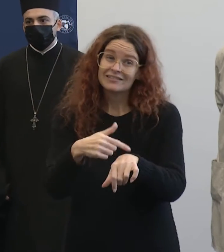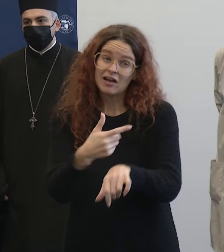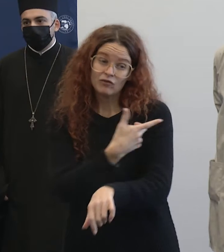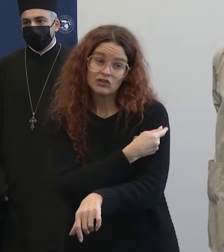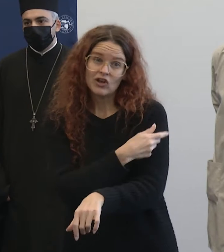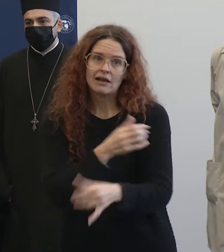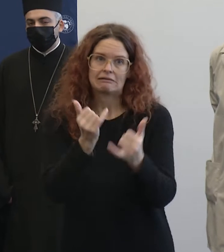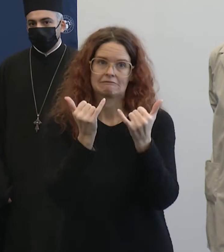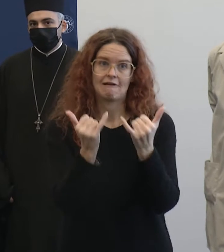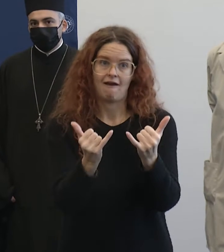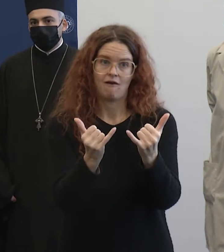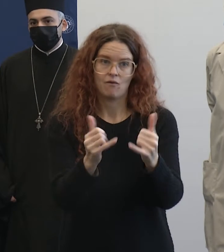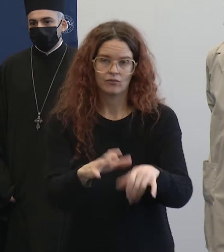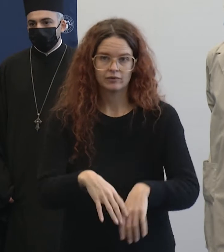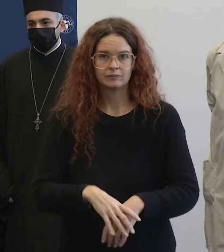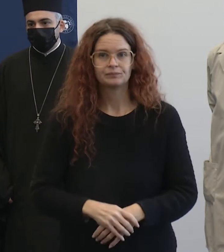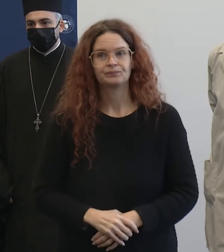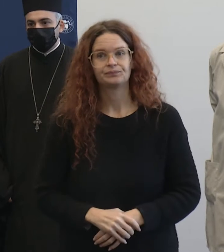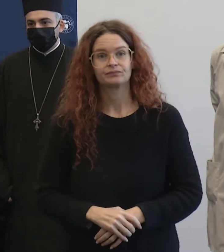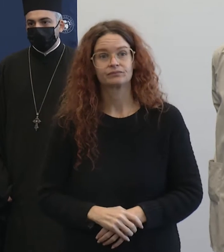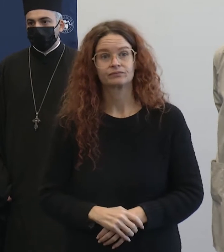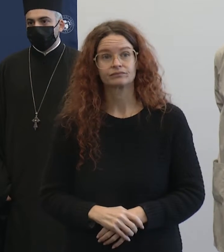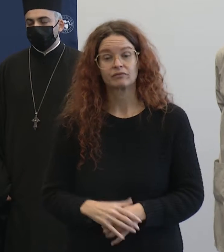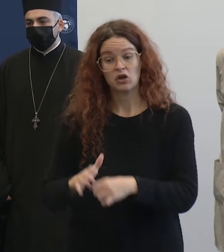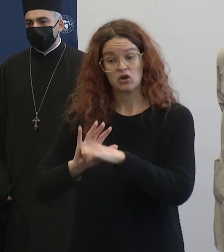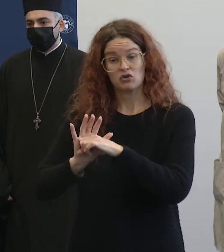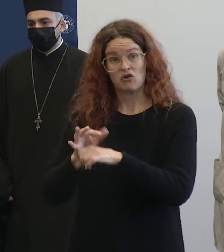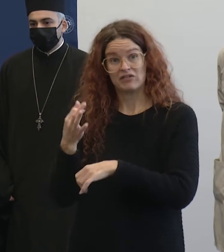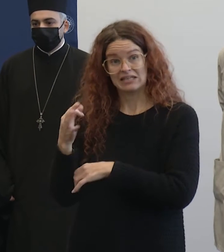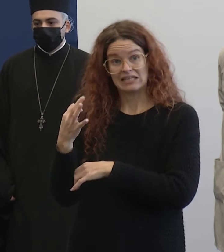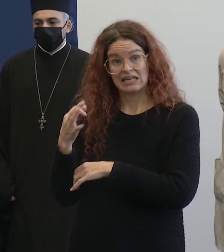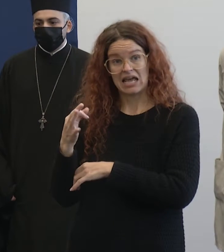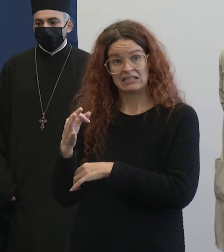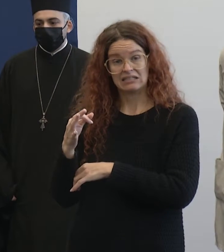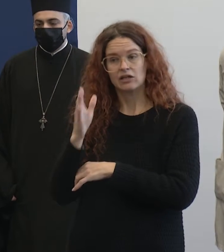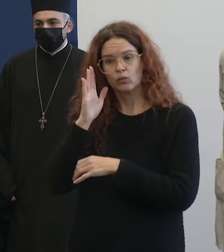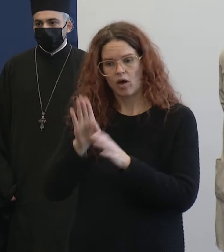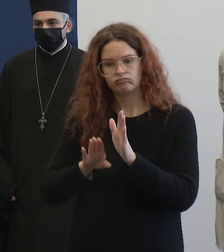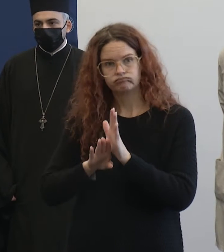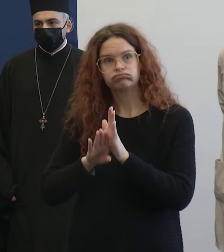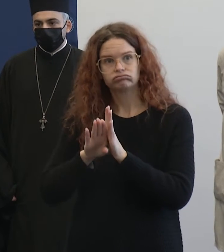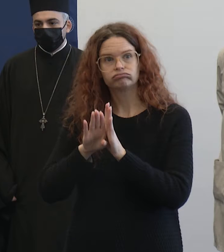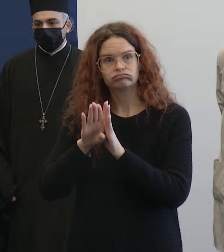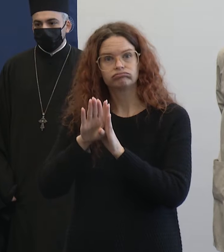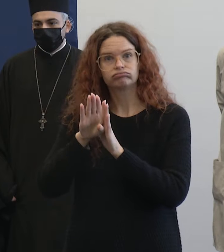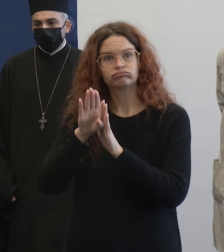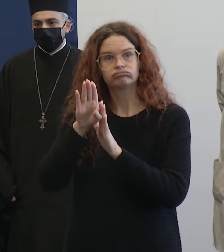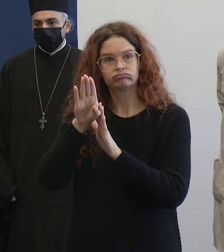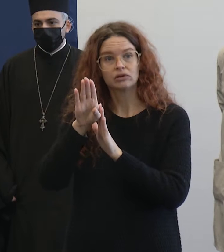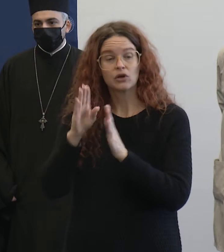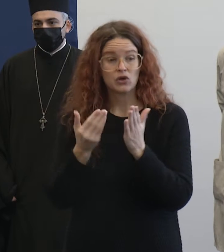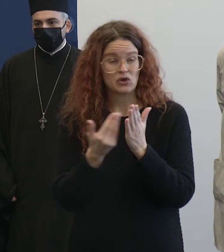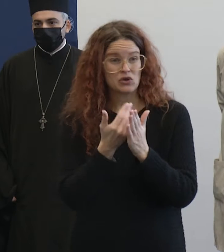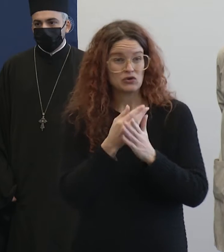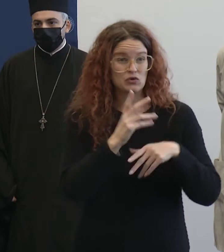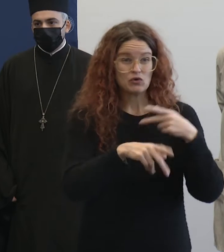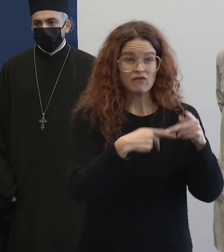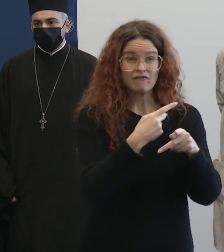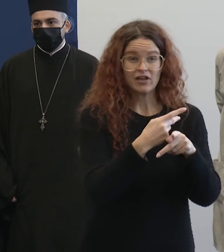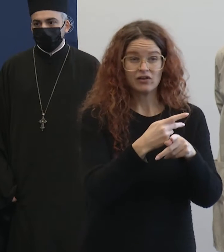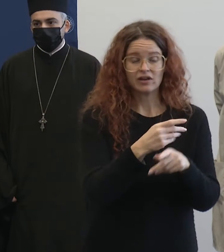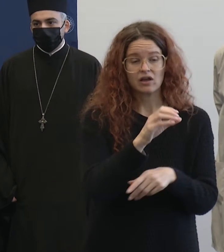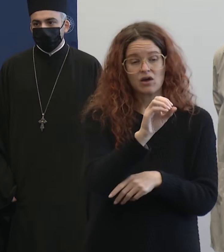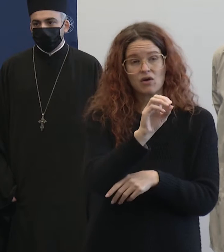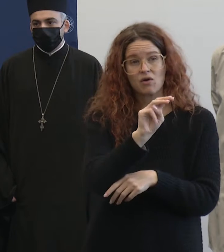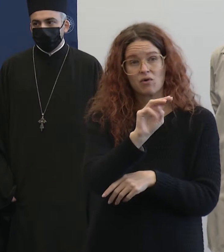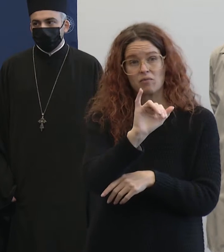now. COVID-19 cases are continuing to rise. We have the new variant that's making its